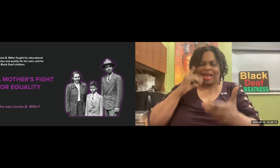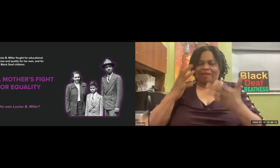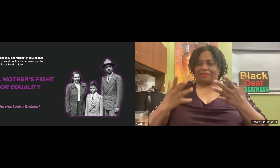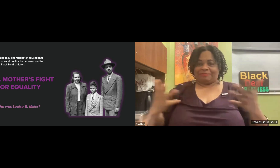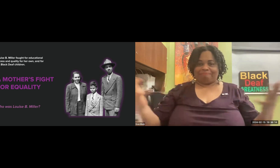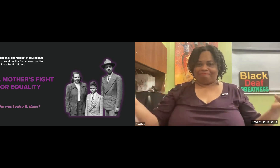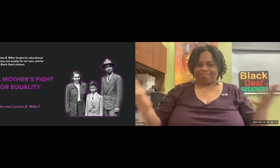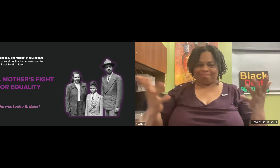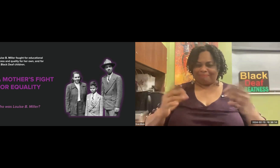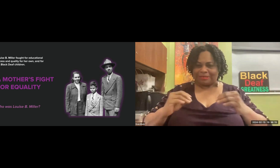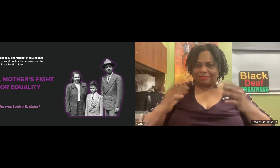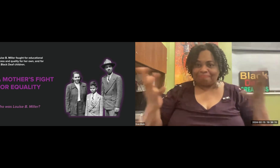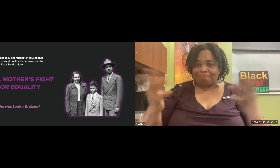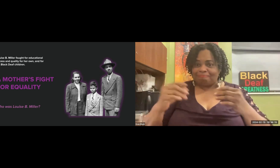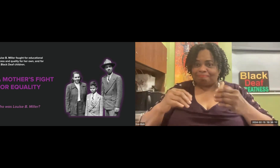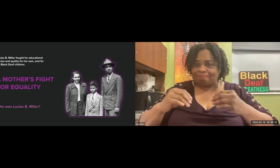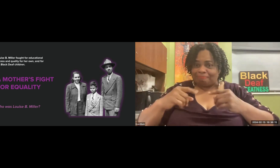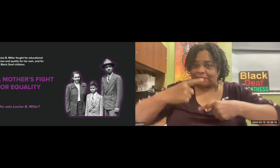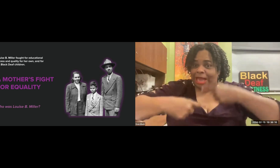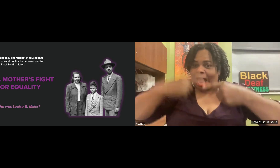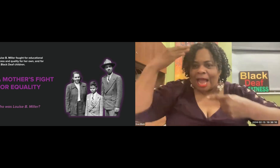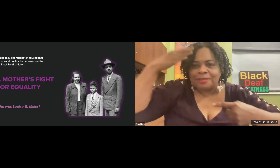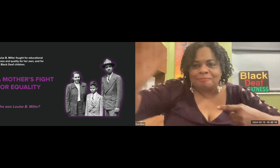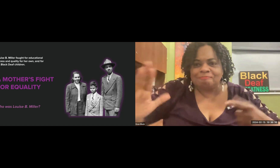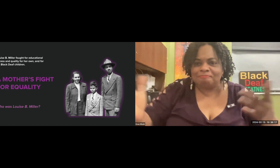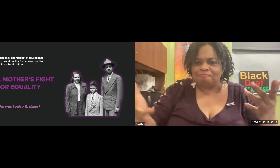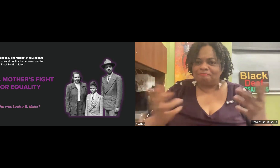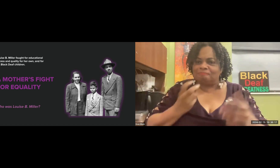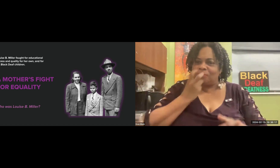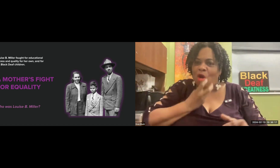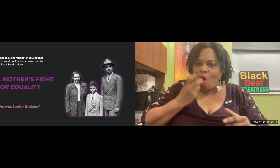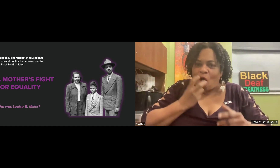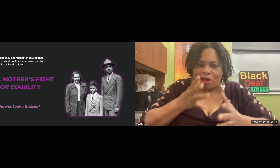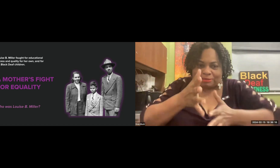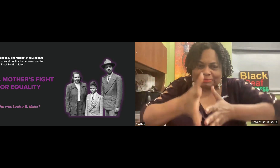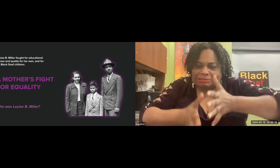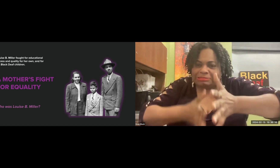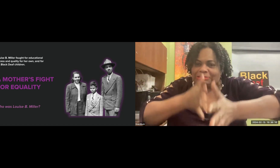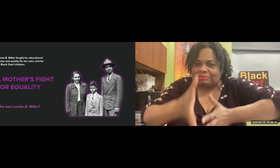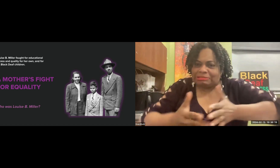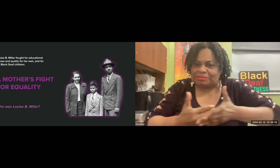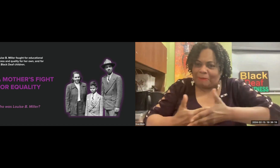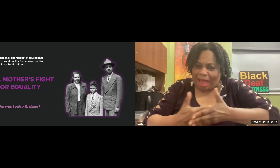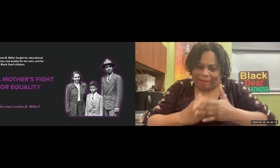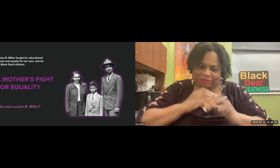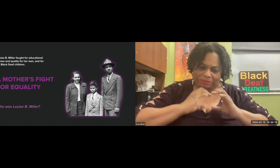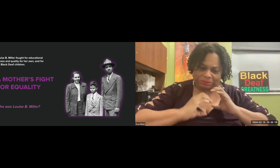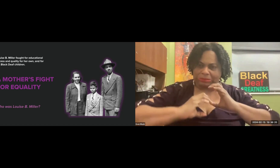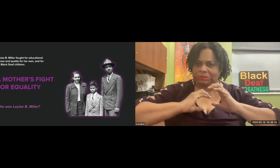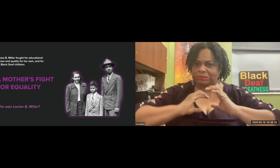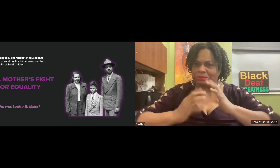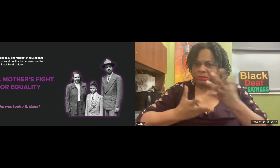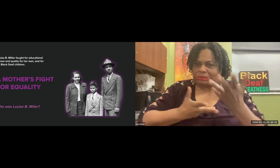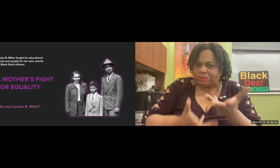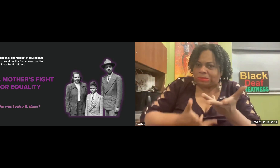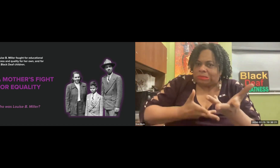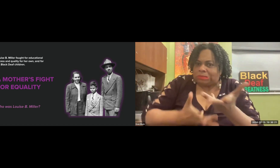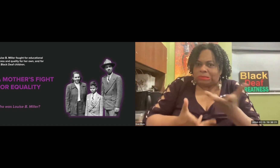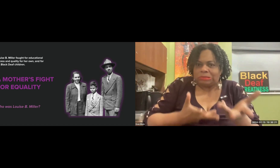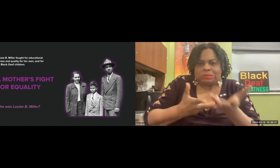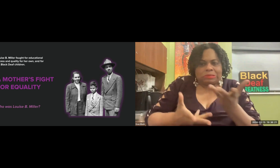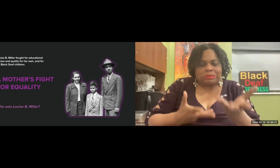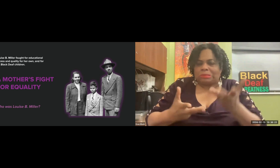their children, support this deaf son that they had. They didn't know sign language. They tried to use